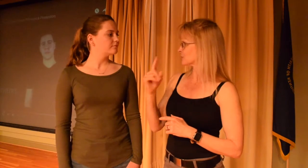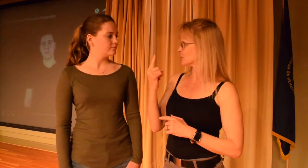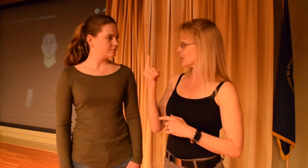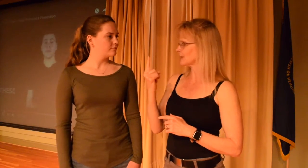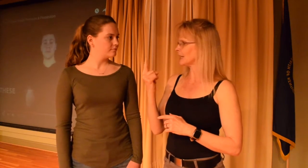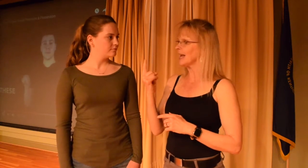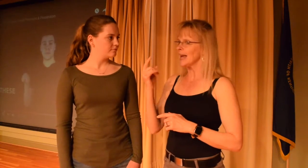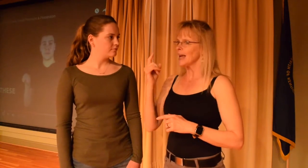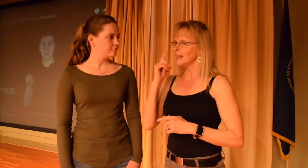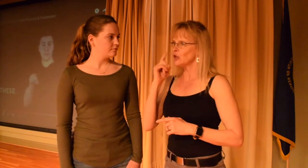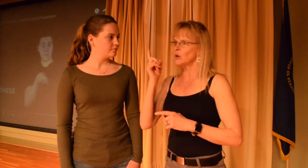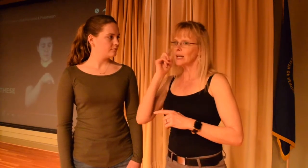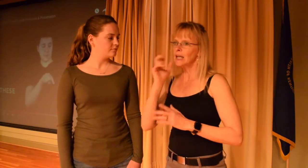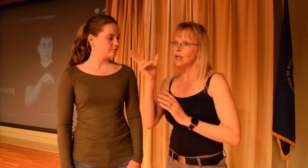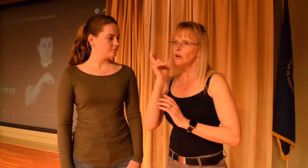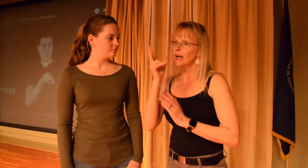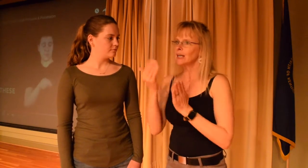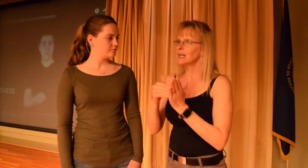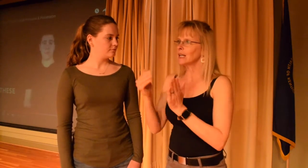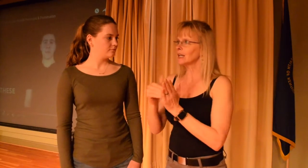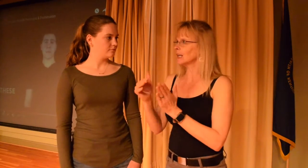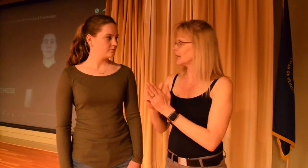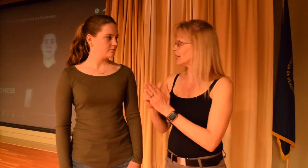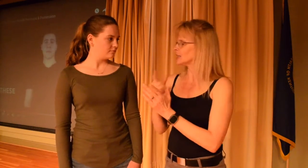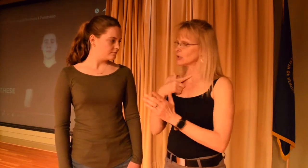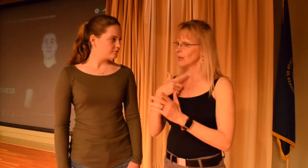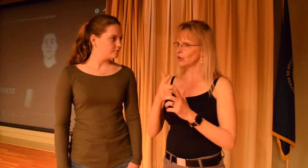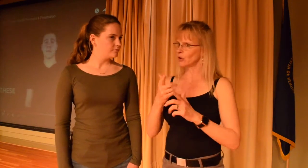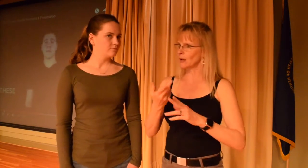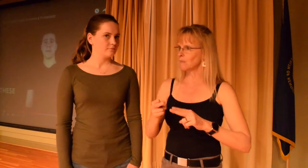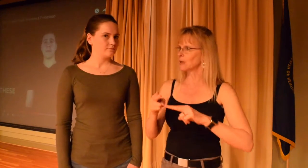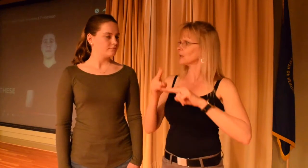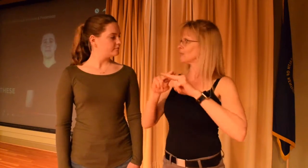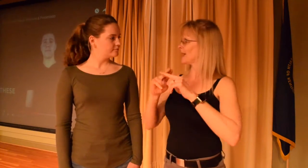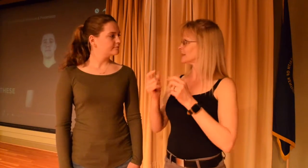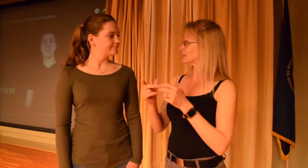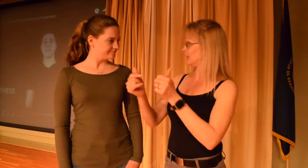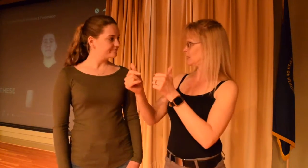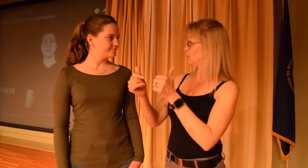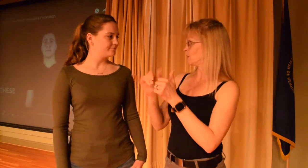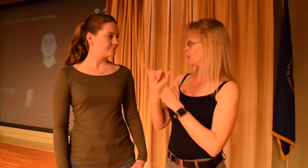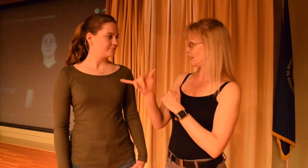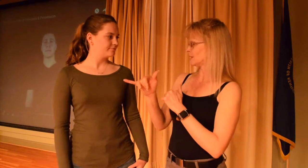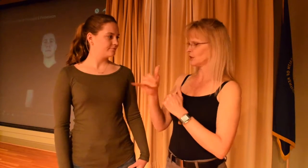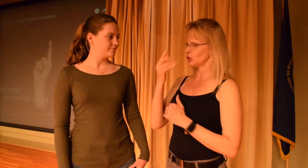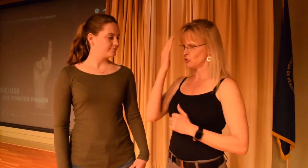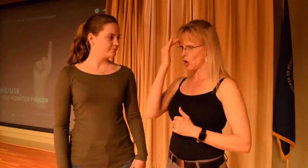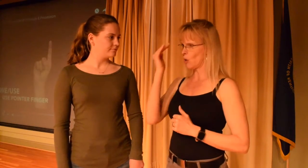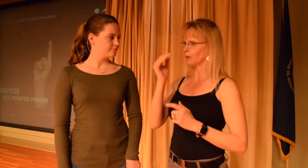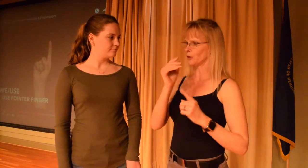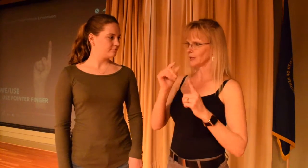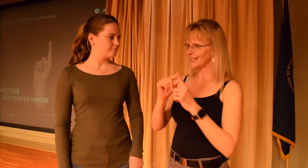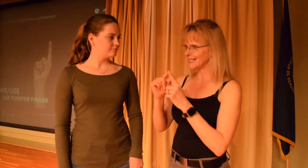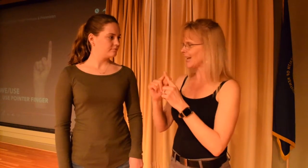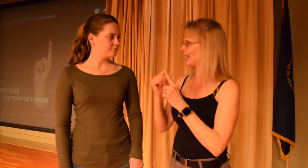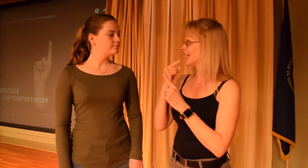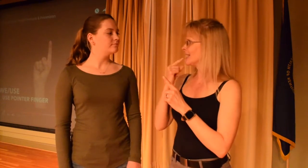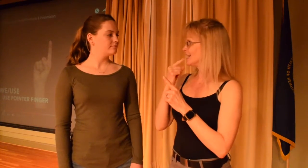or something that you can hear again and again and again, so that you can build up that speed with it, because you know what they're going to say